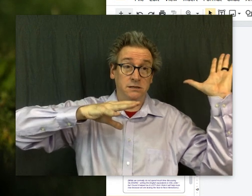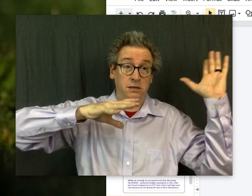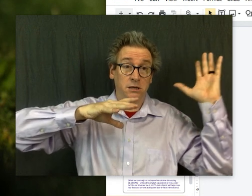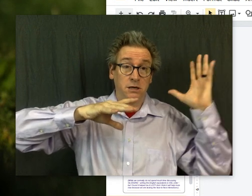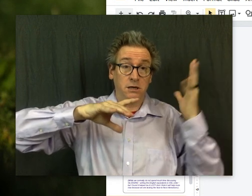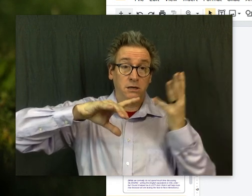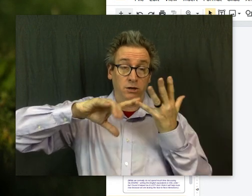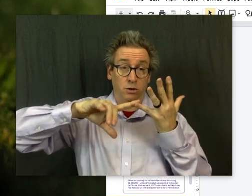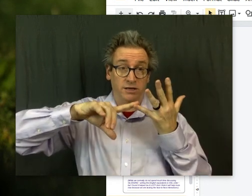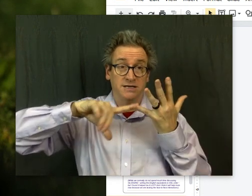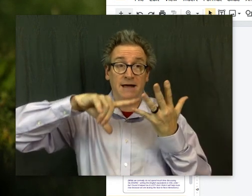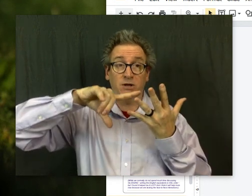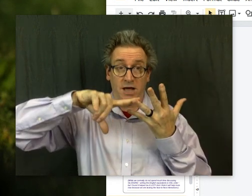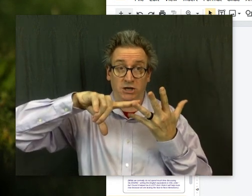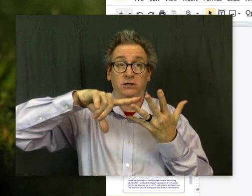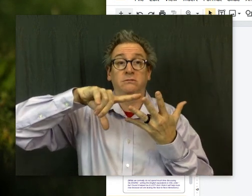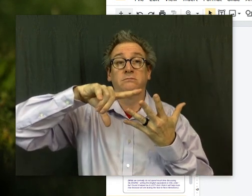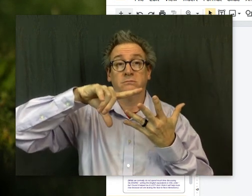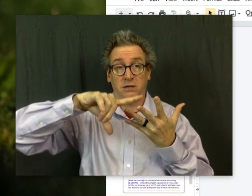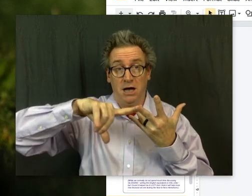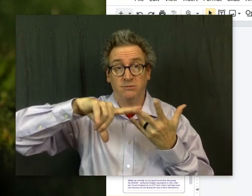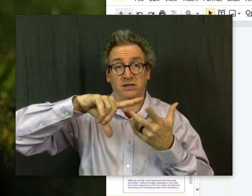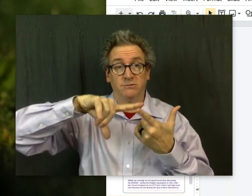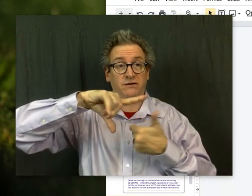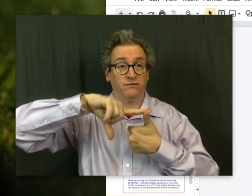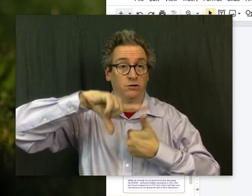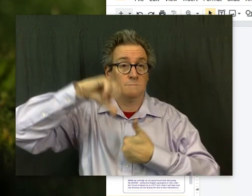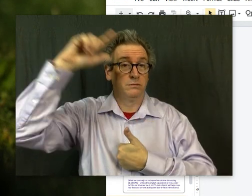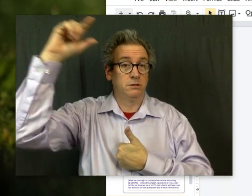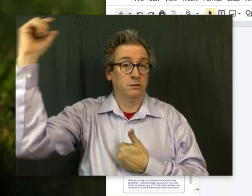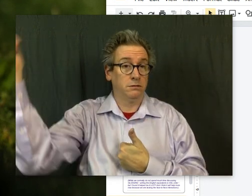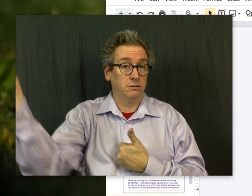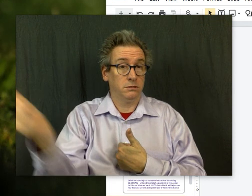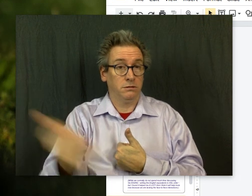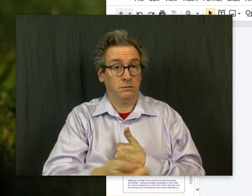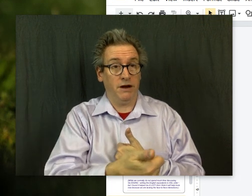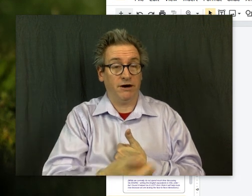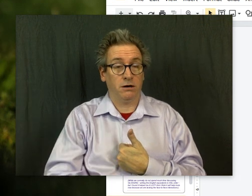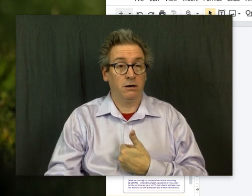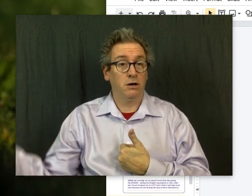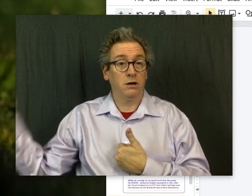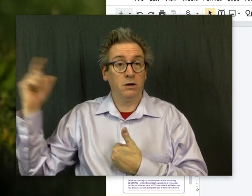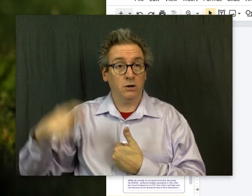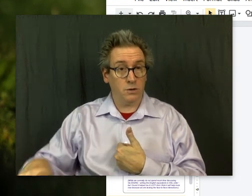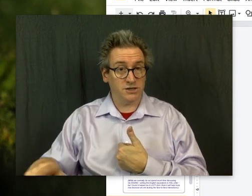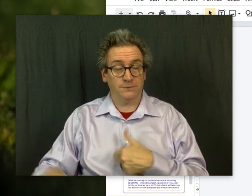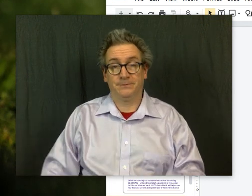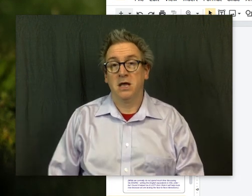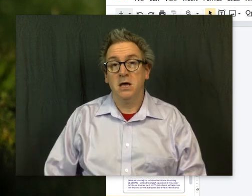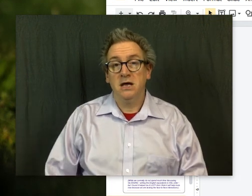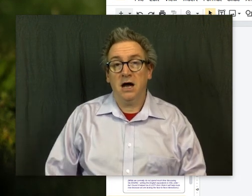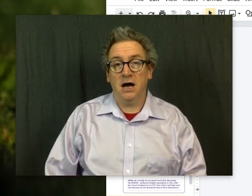pieces. Look the time, location, object, subject, verb, modifier,